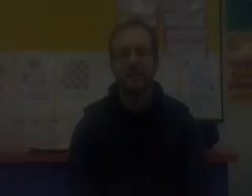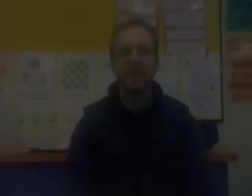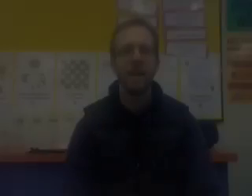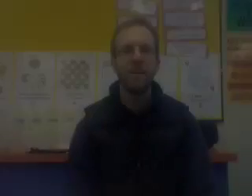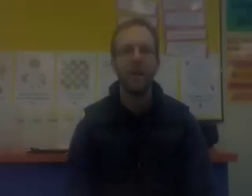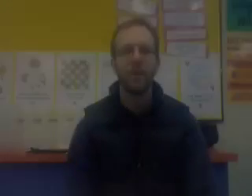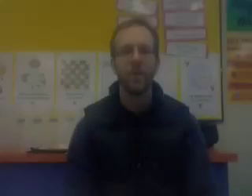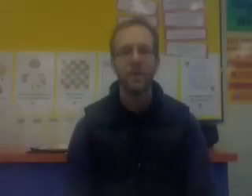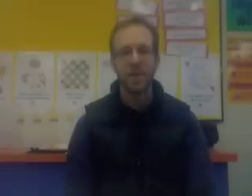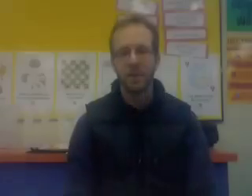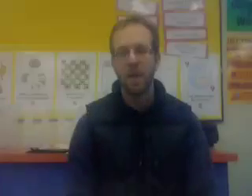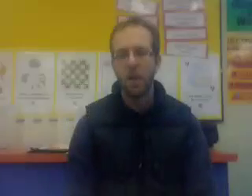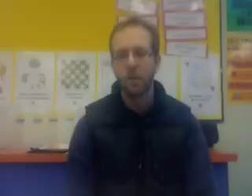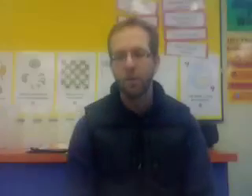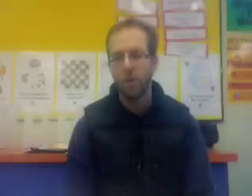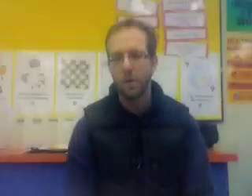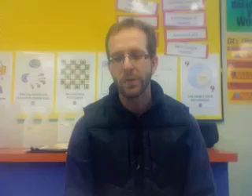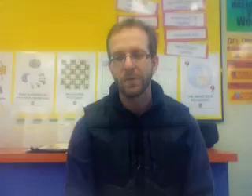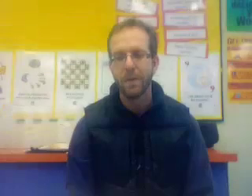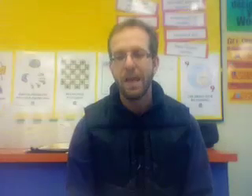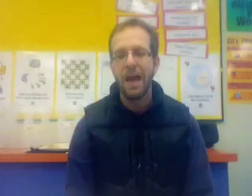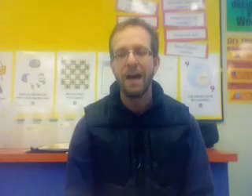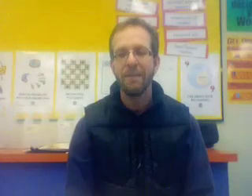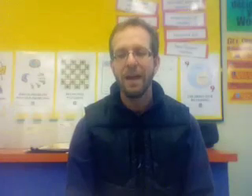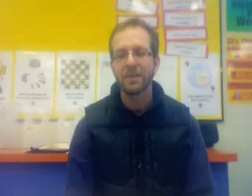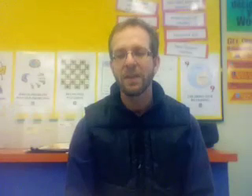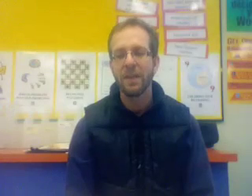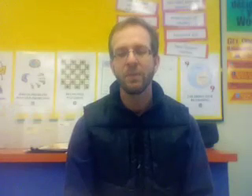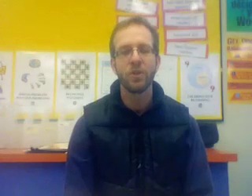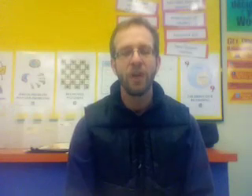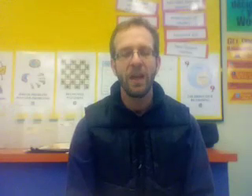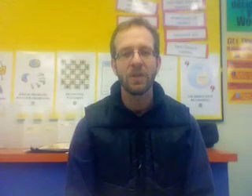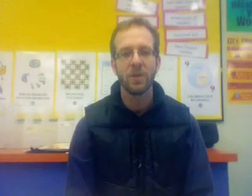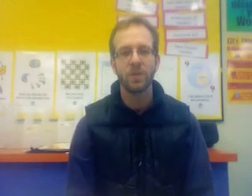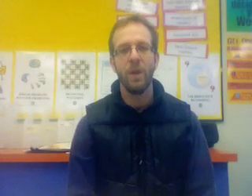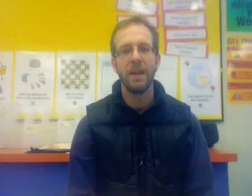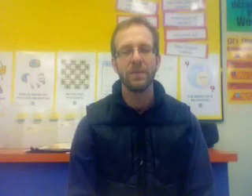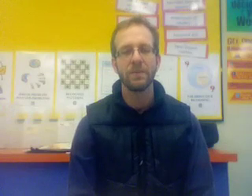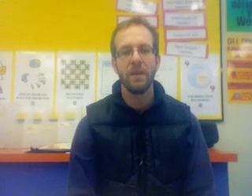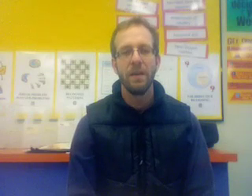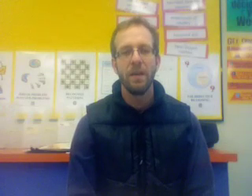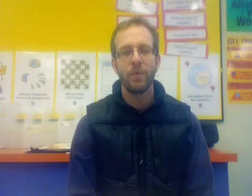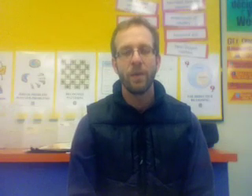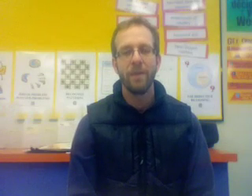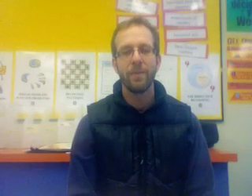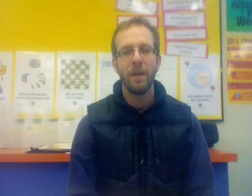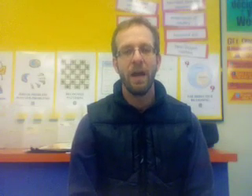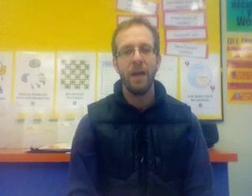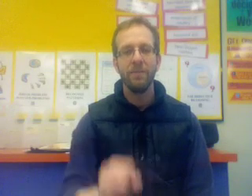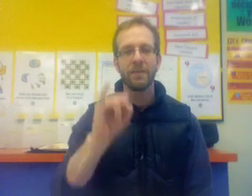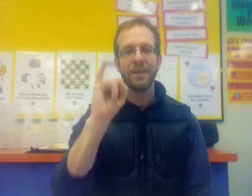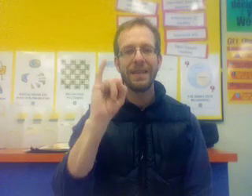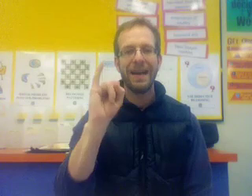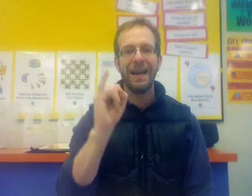It's time now for the second line of the chorus. I'm asking him to change his ways. If you remember, I'm is the